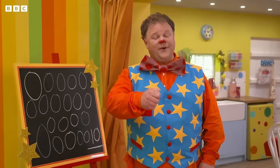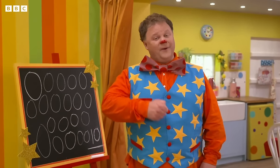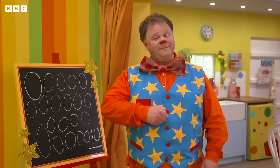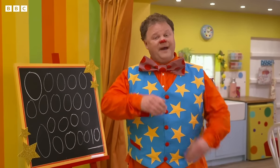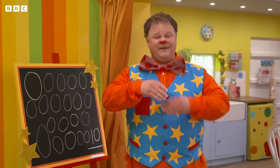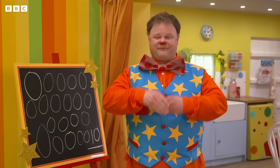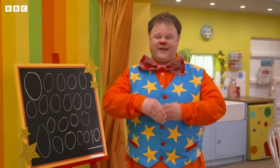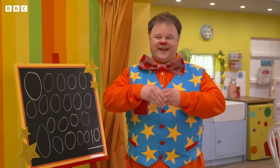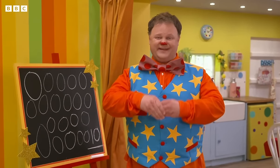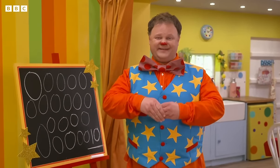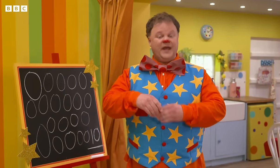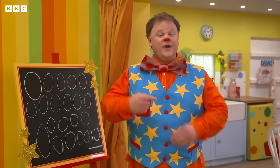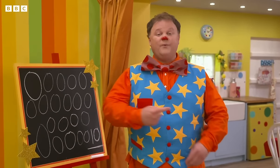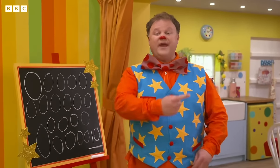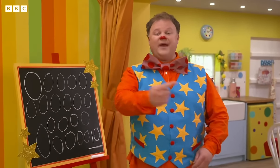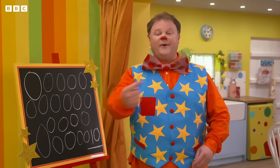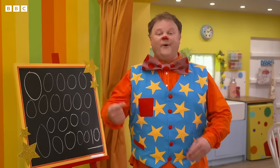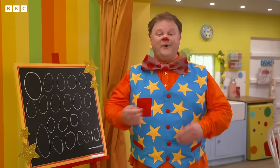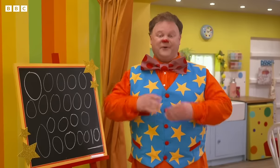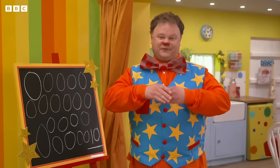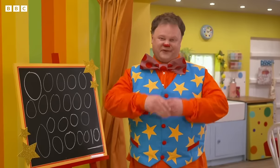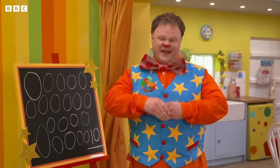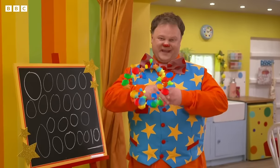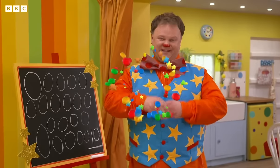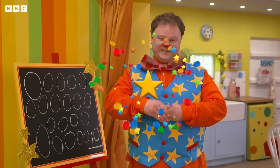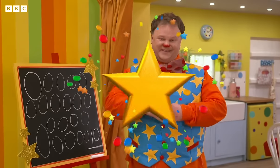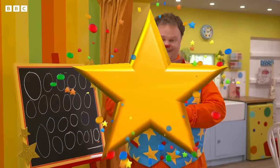you're my friend. We're all friends.